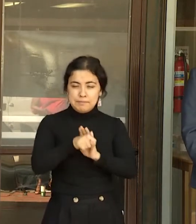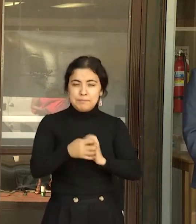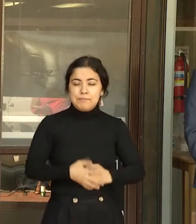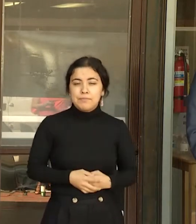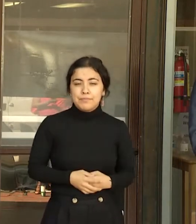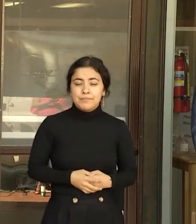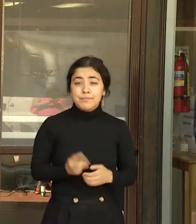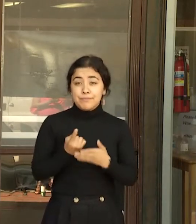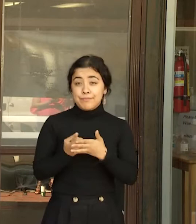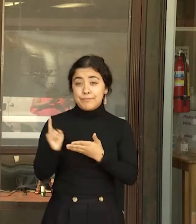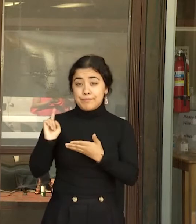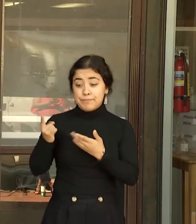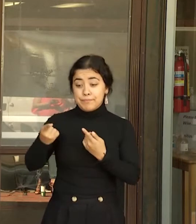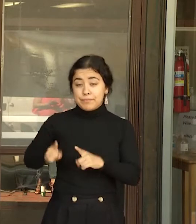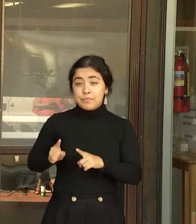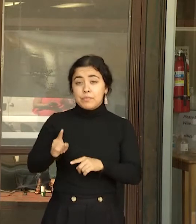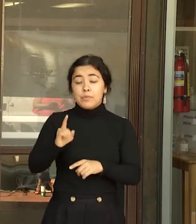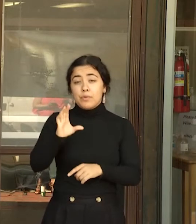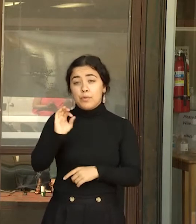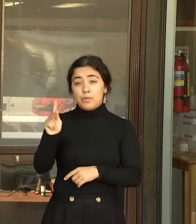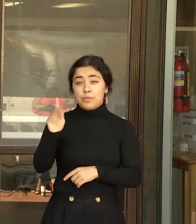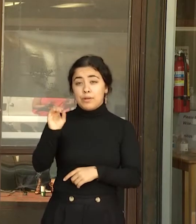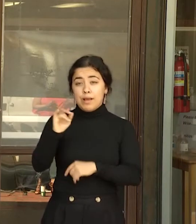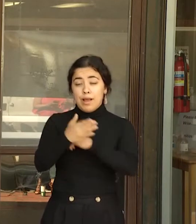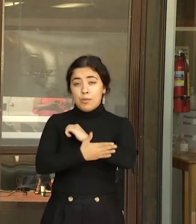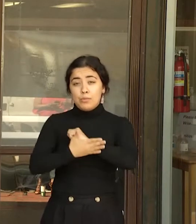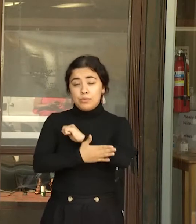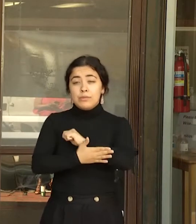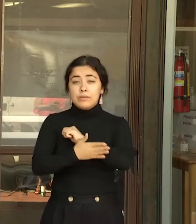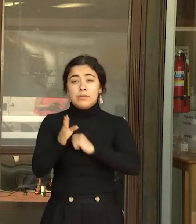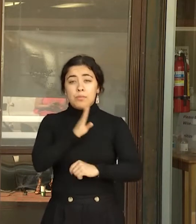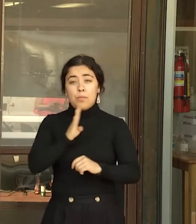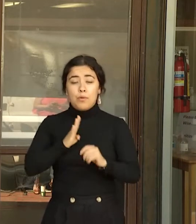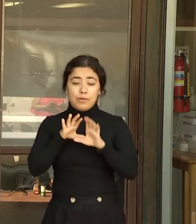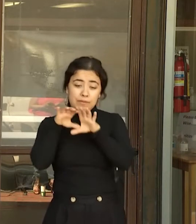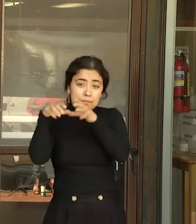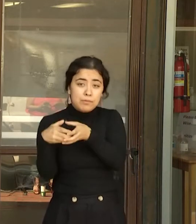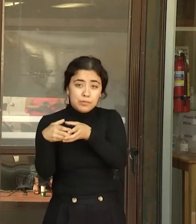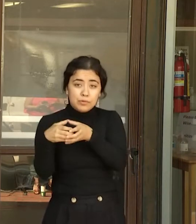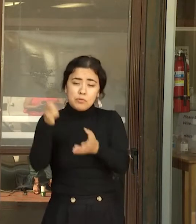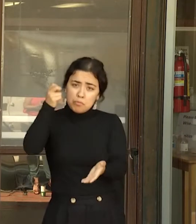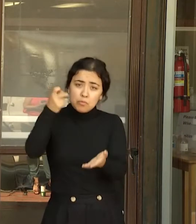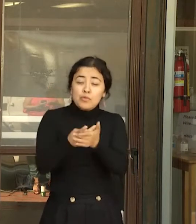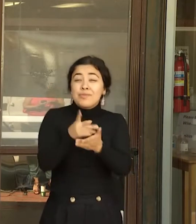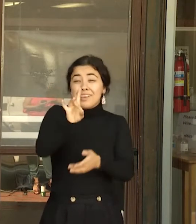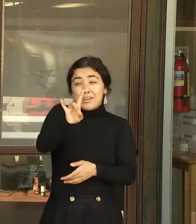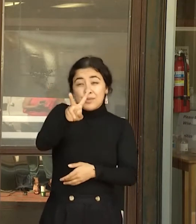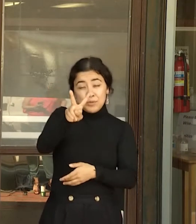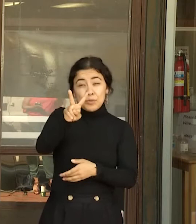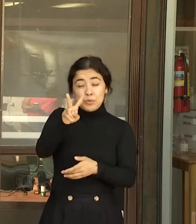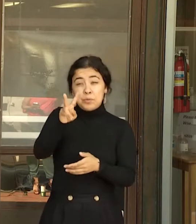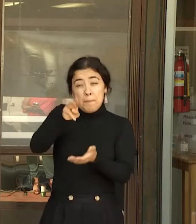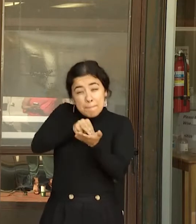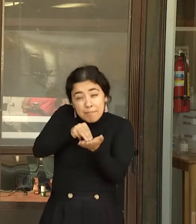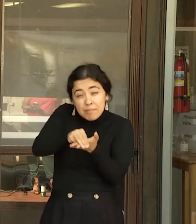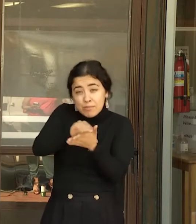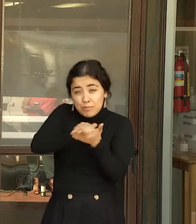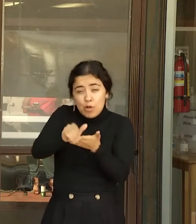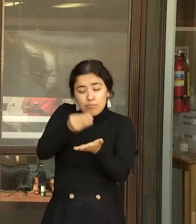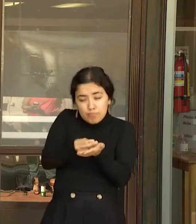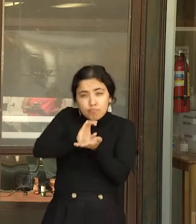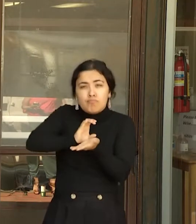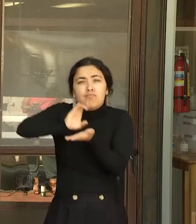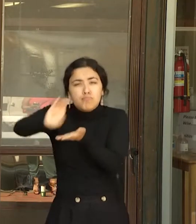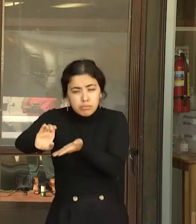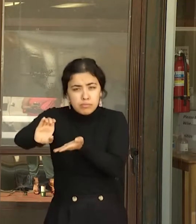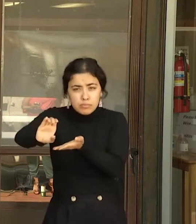Last week, the Cook County Board of Commissioners approved an investment of $82 million. That's $82 million